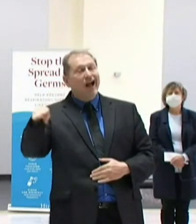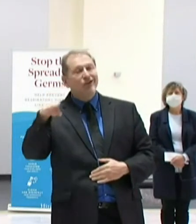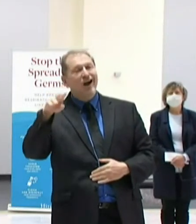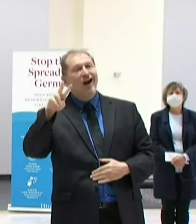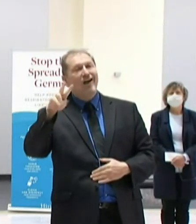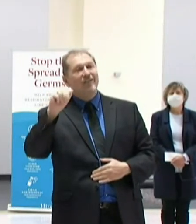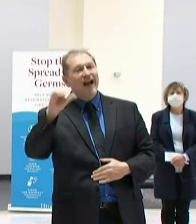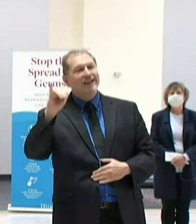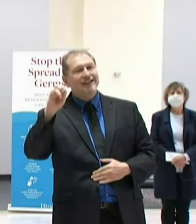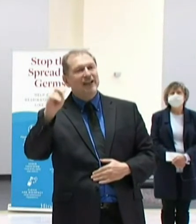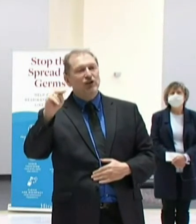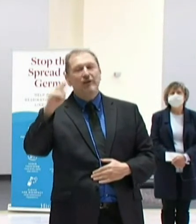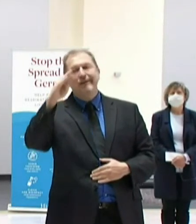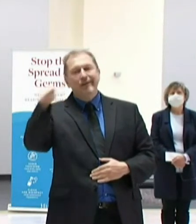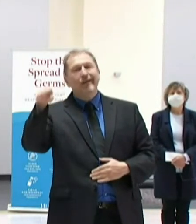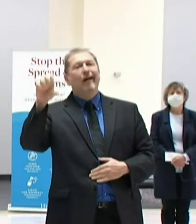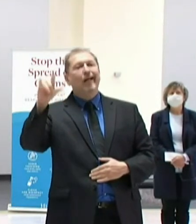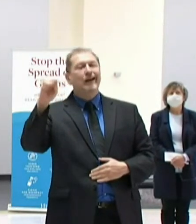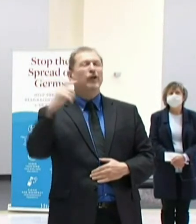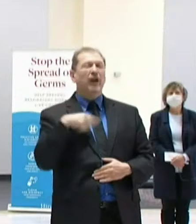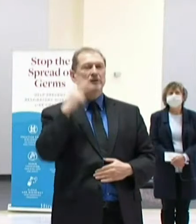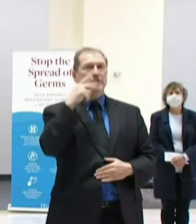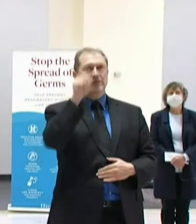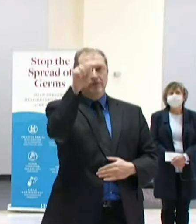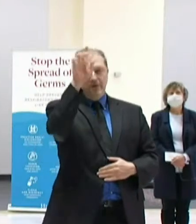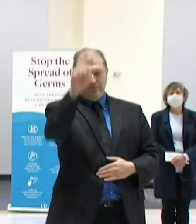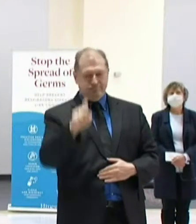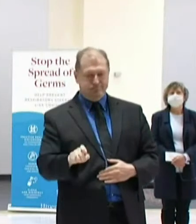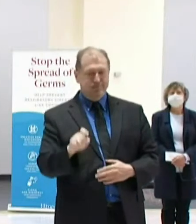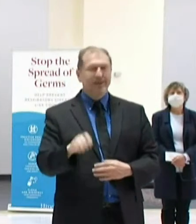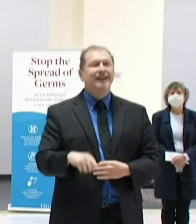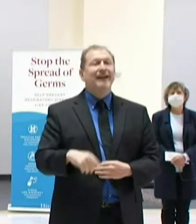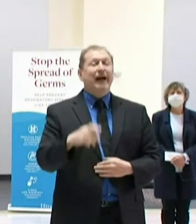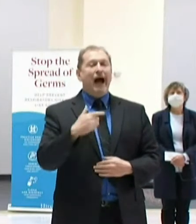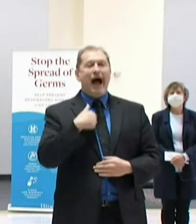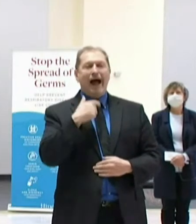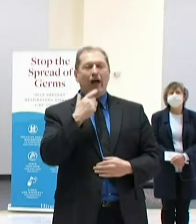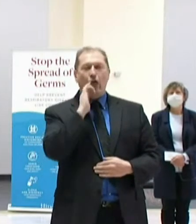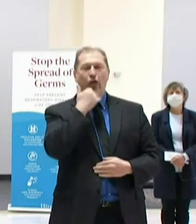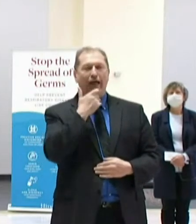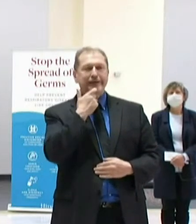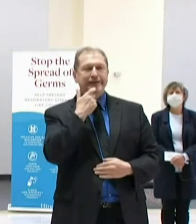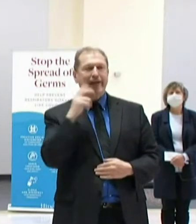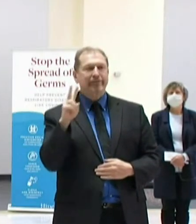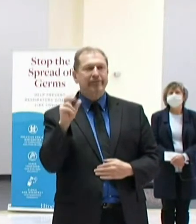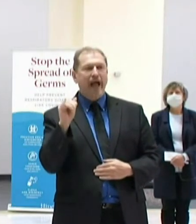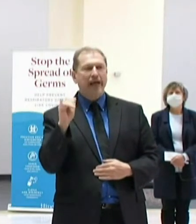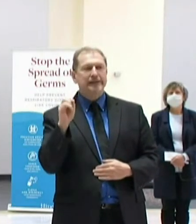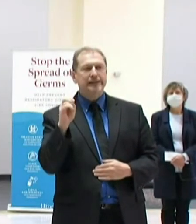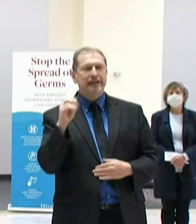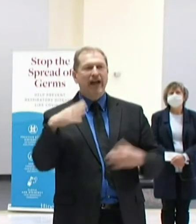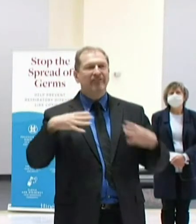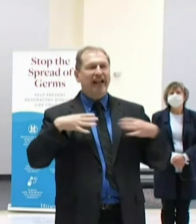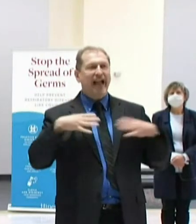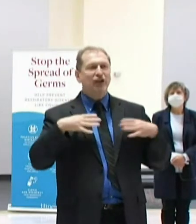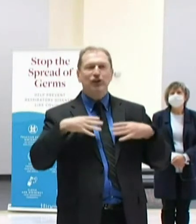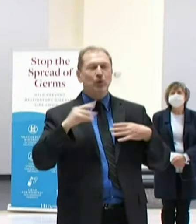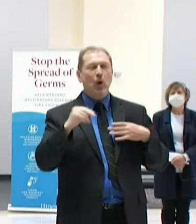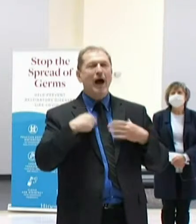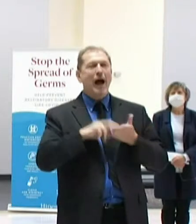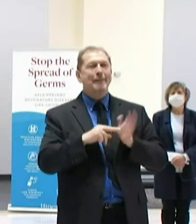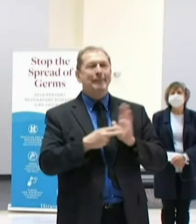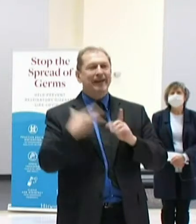dph.illinois.gov/COVID-19/vaccination clinics. We'd like vacation clinics, but we're going to go with vaccination clinics. Finally, if you want to get